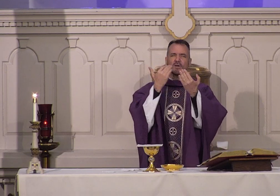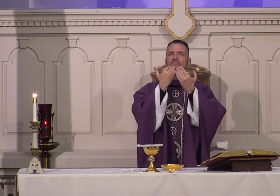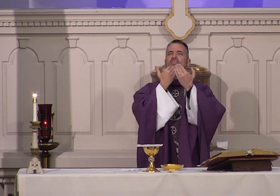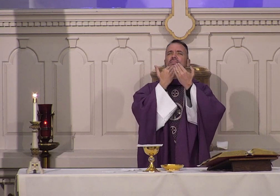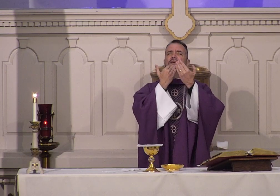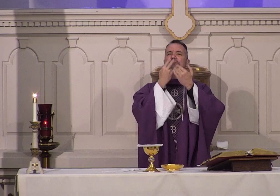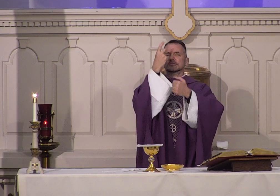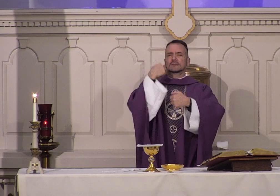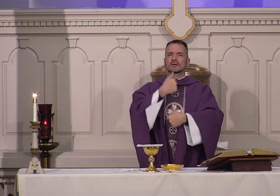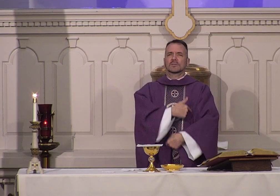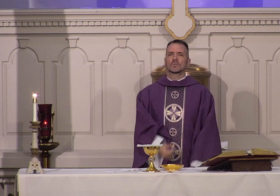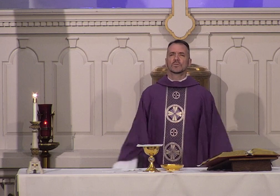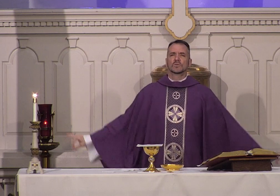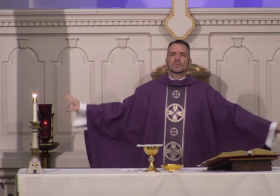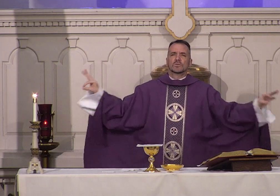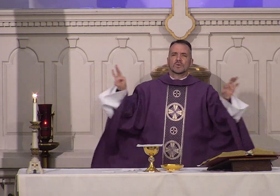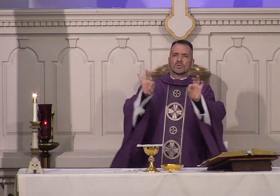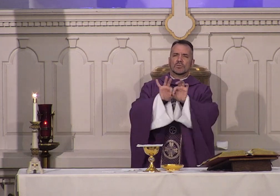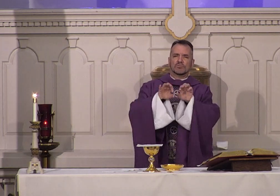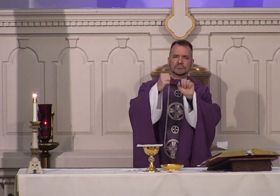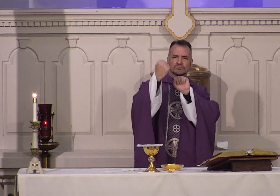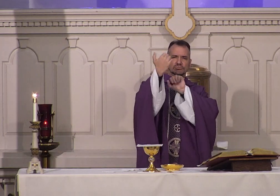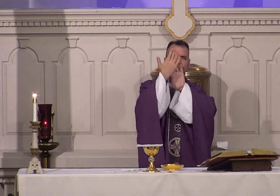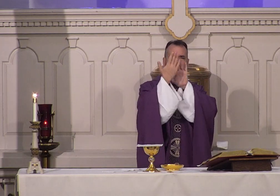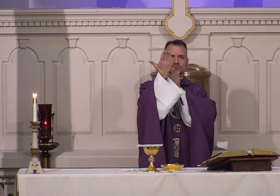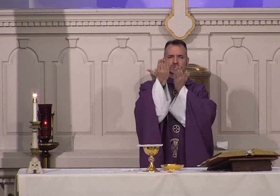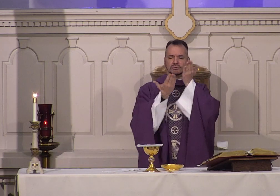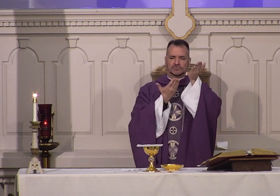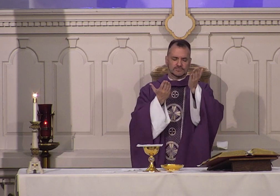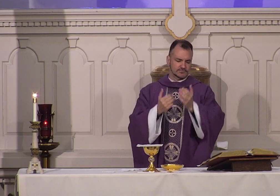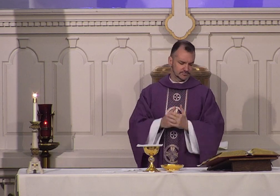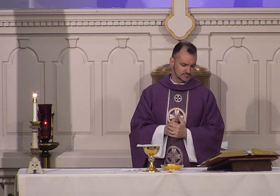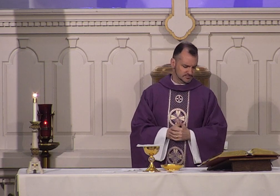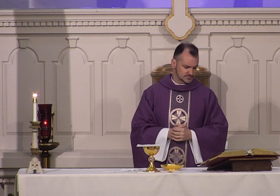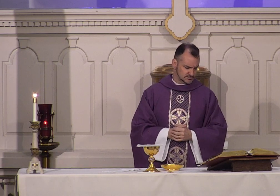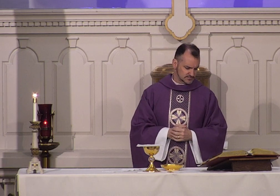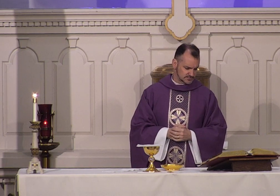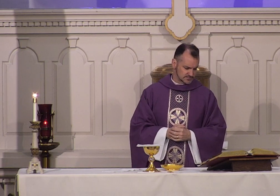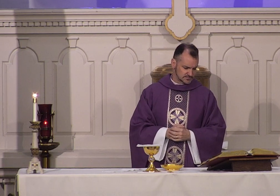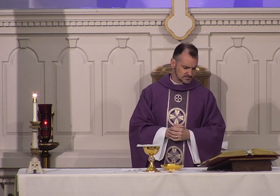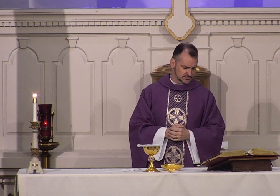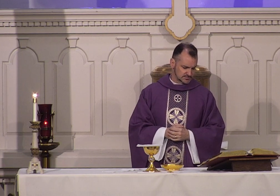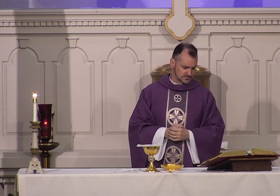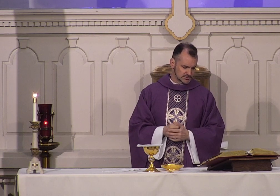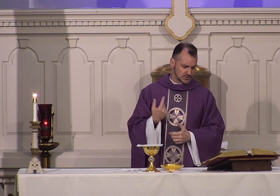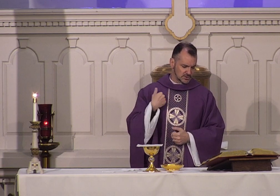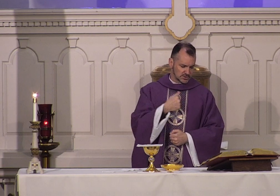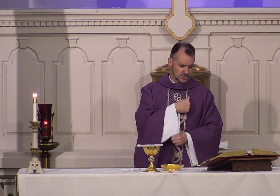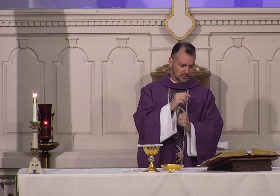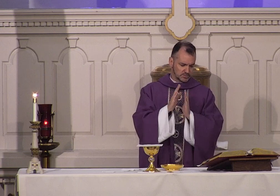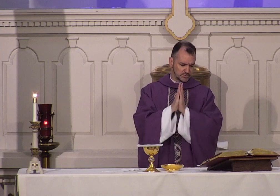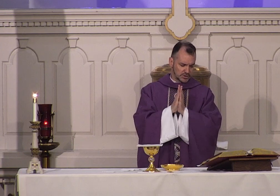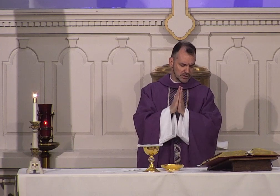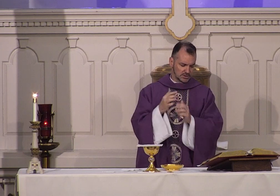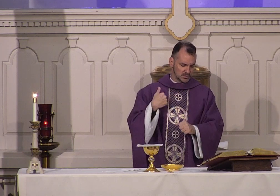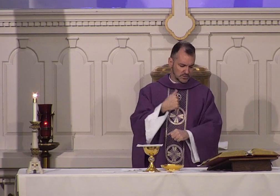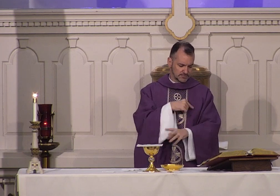of salvation, giving thanks that you have held us worthy to be in your presence and minister to you. Humbly we pray